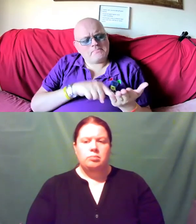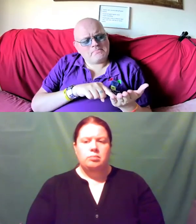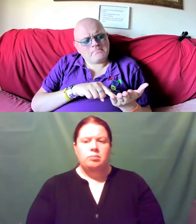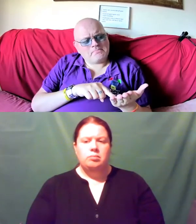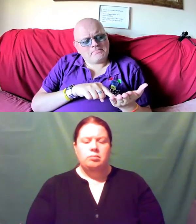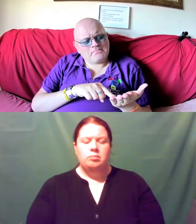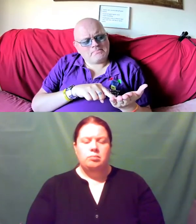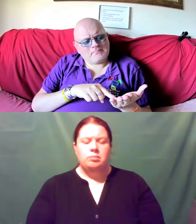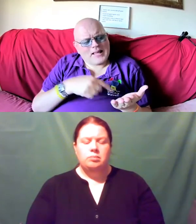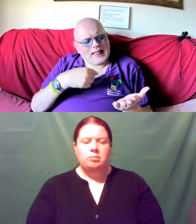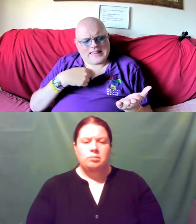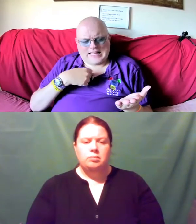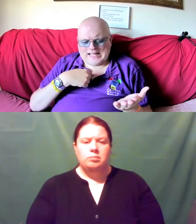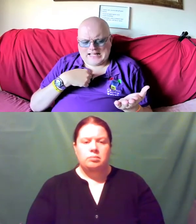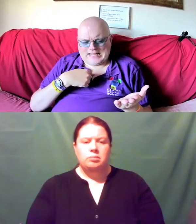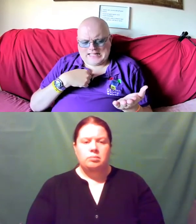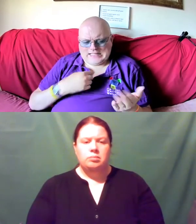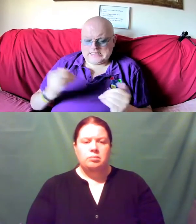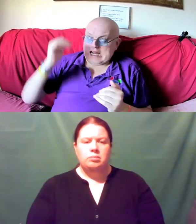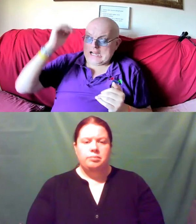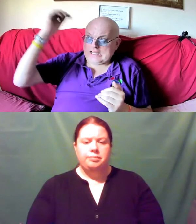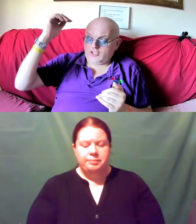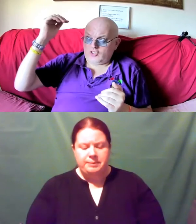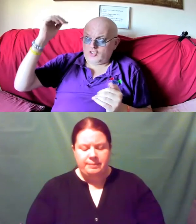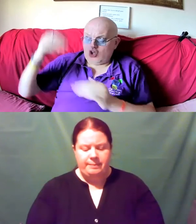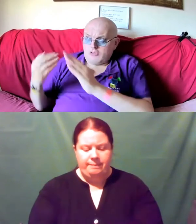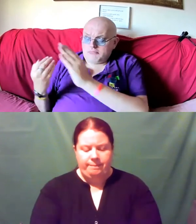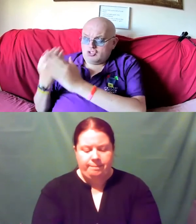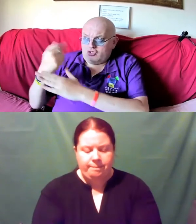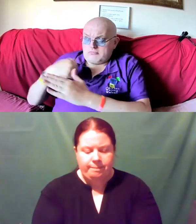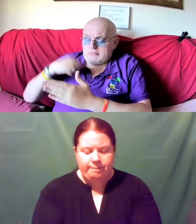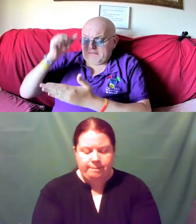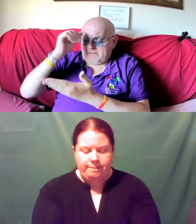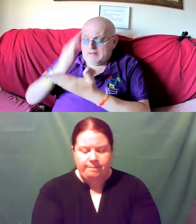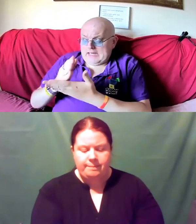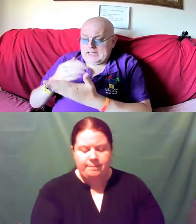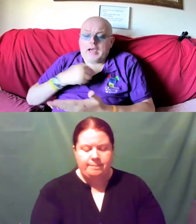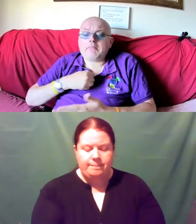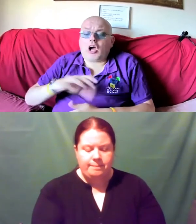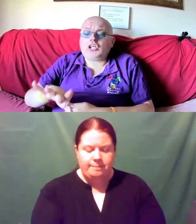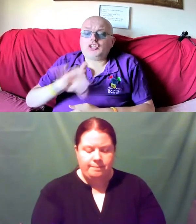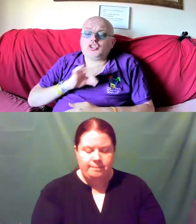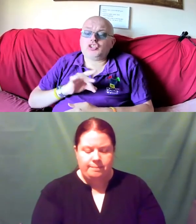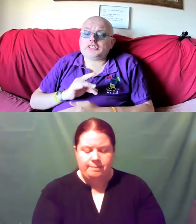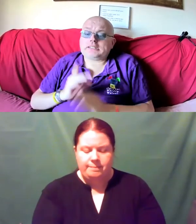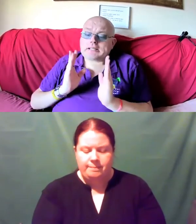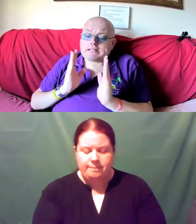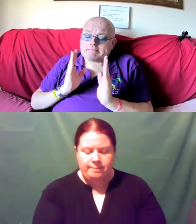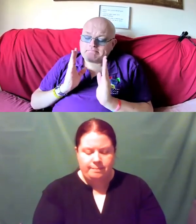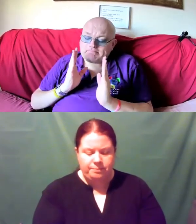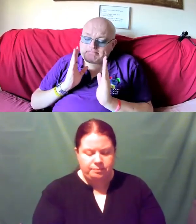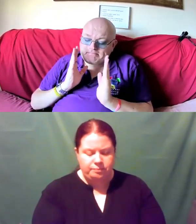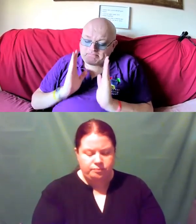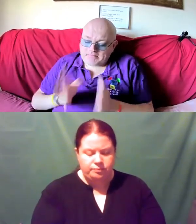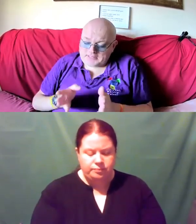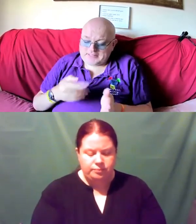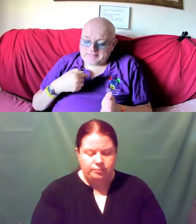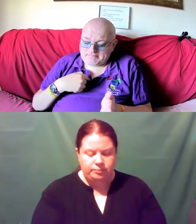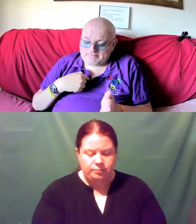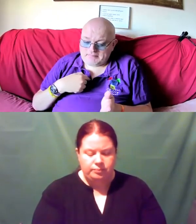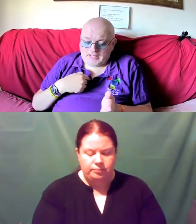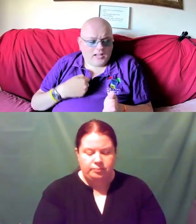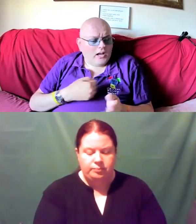of that I as an adult and maturing in my faith need to make my own choice. And what the church calls unnatural